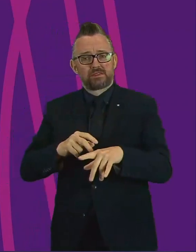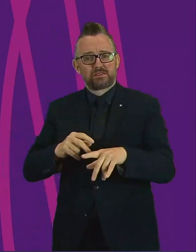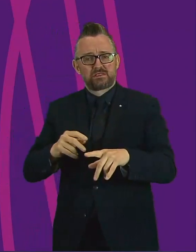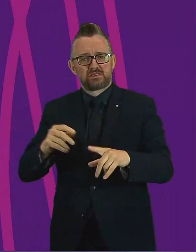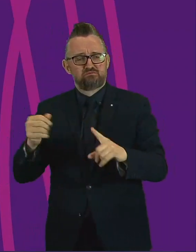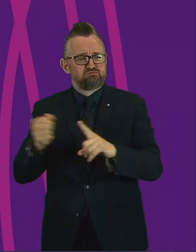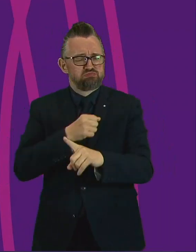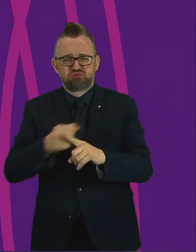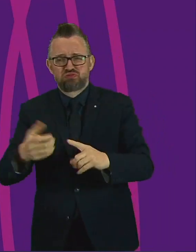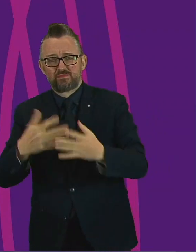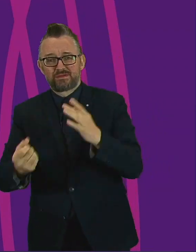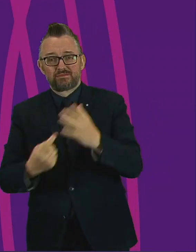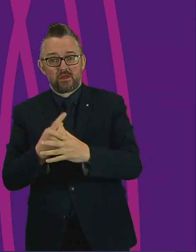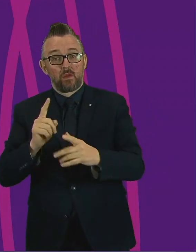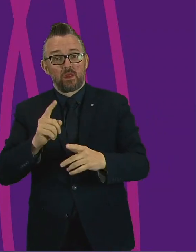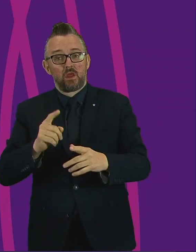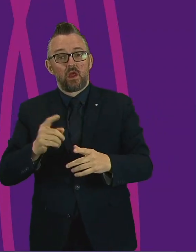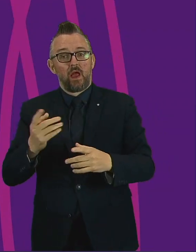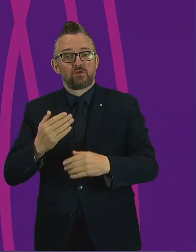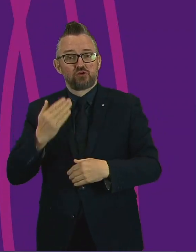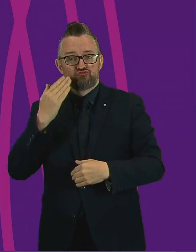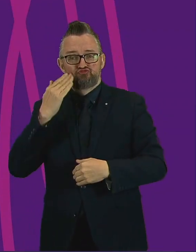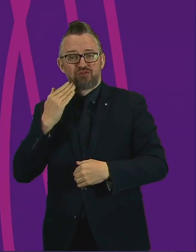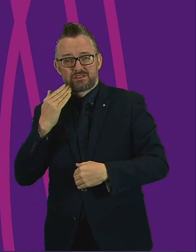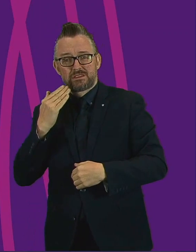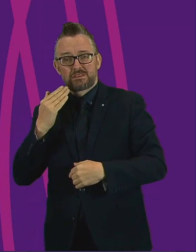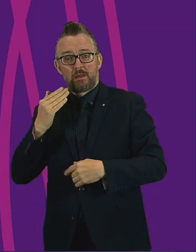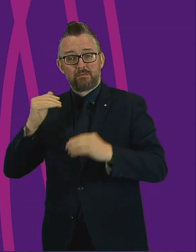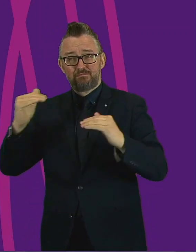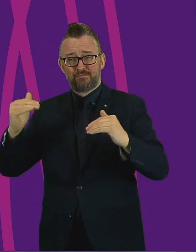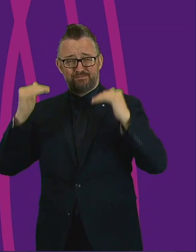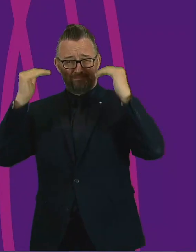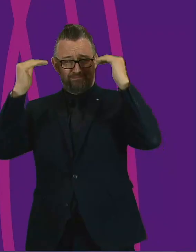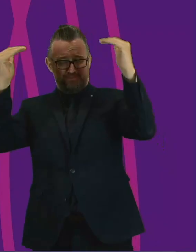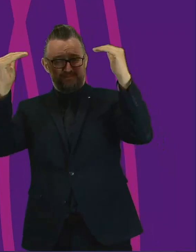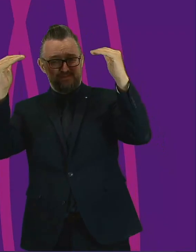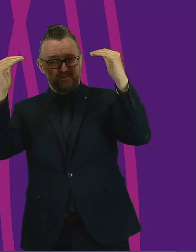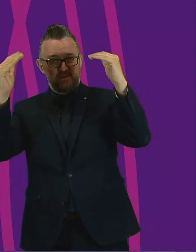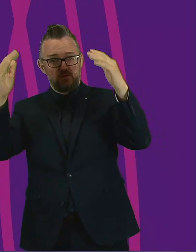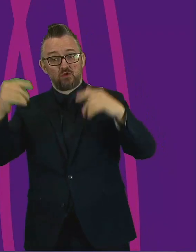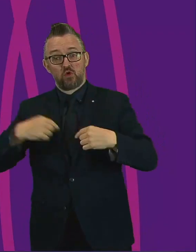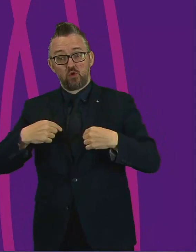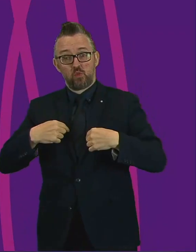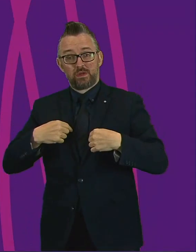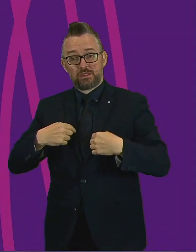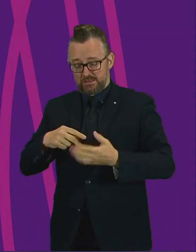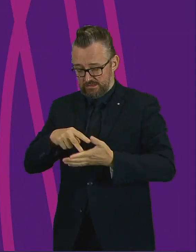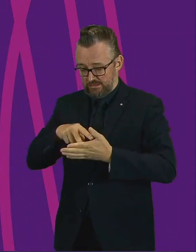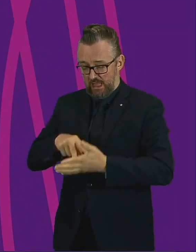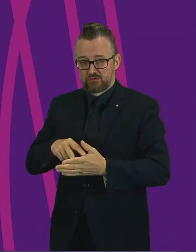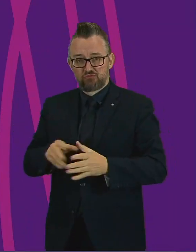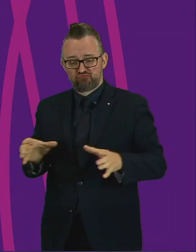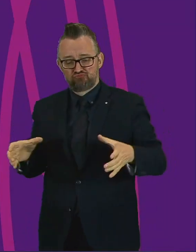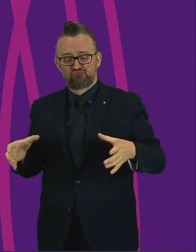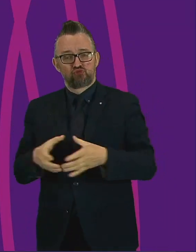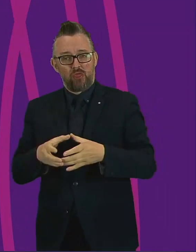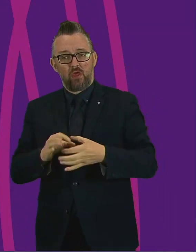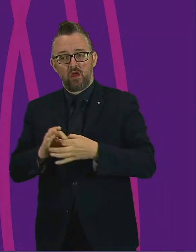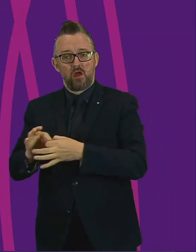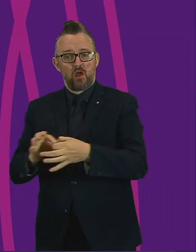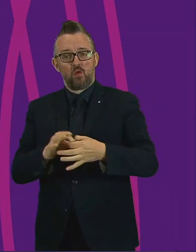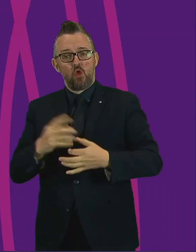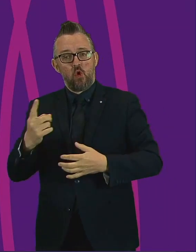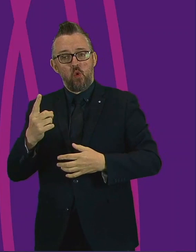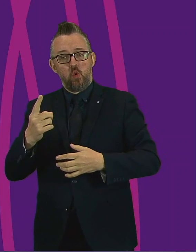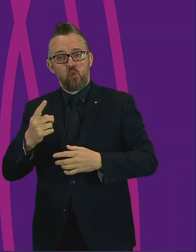endorsed and encouraged by racism at the highest political level. We stand in solidarity with those who are taking to the streets in